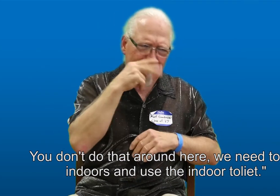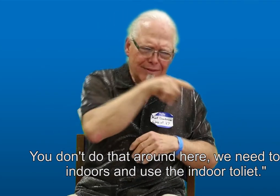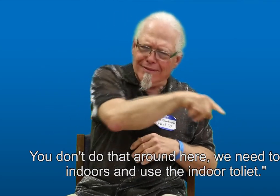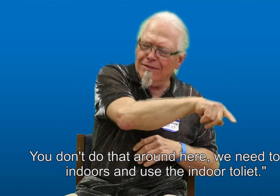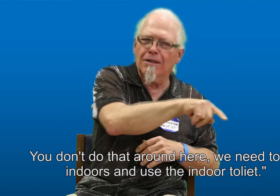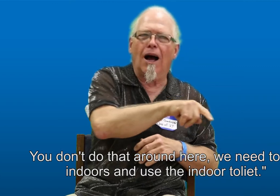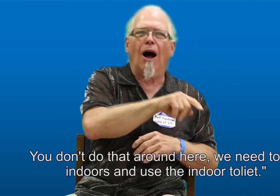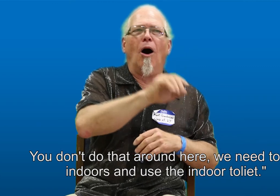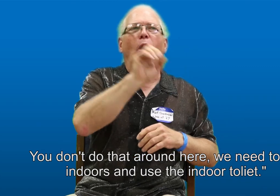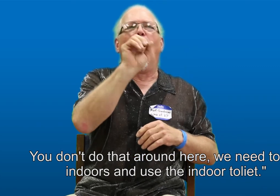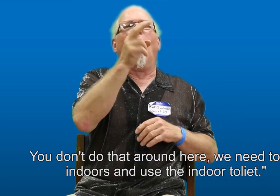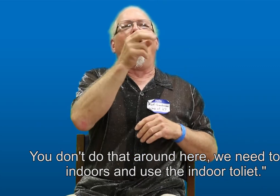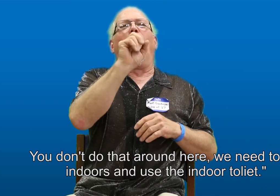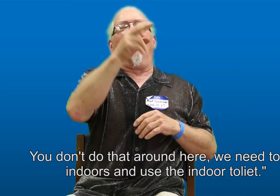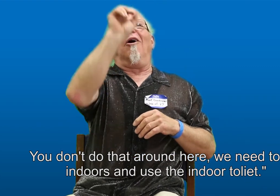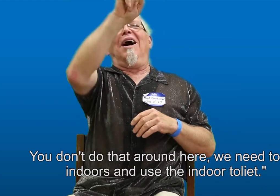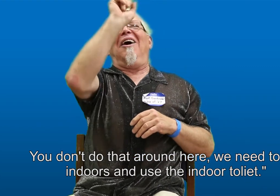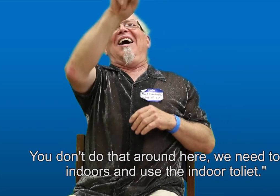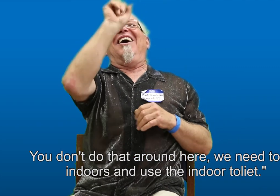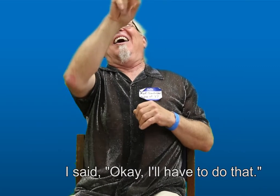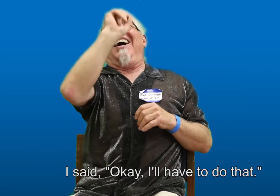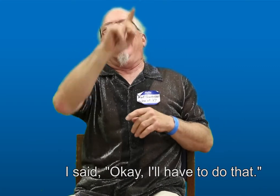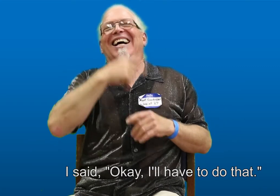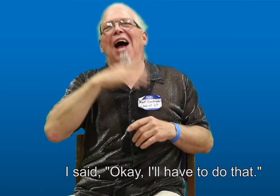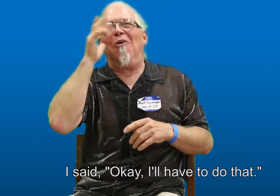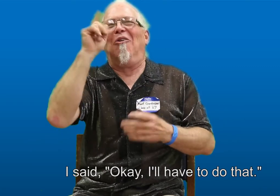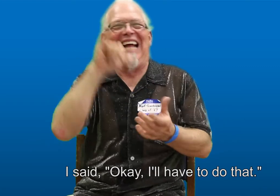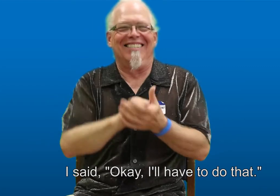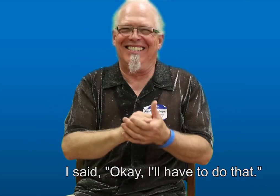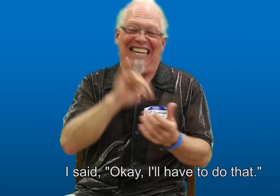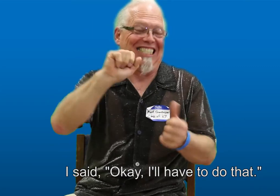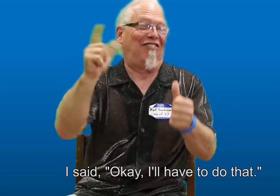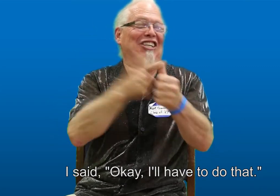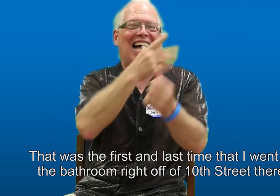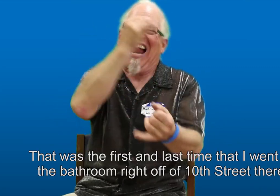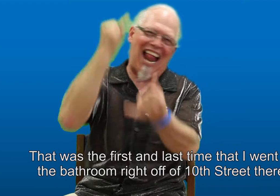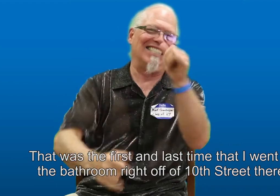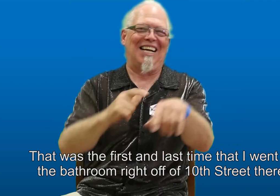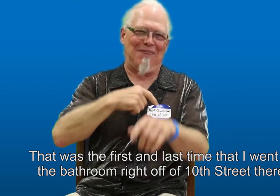that around here. We need to go indoors and use the indoor toilet." I'll have to do that.